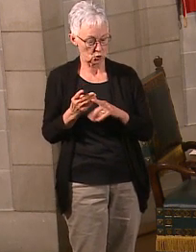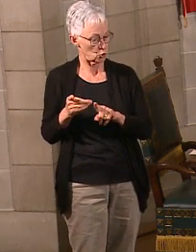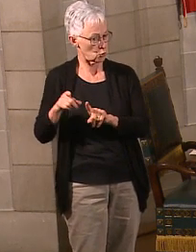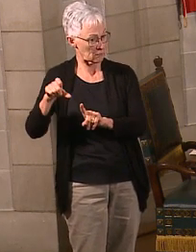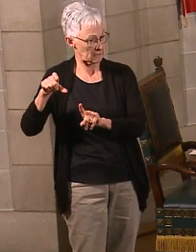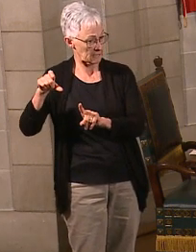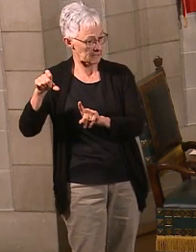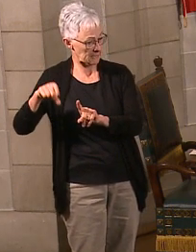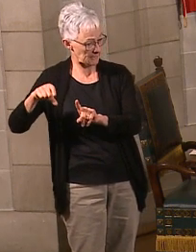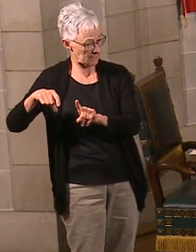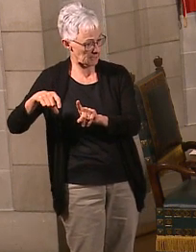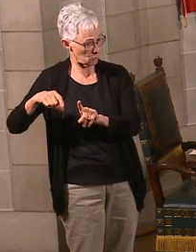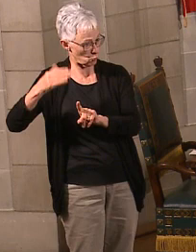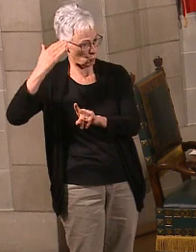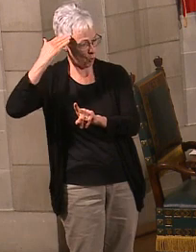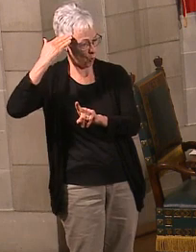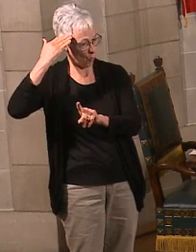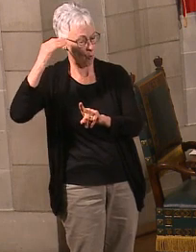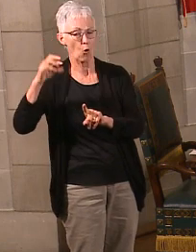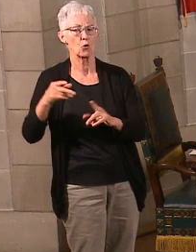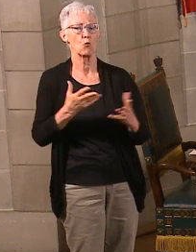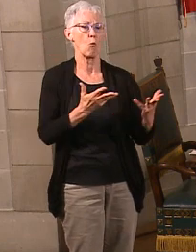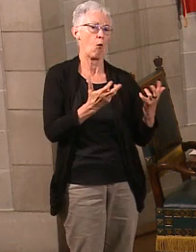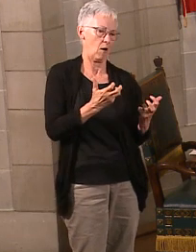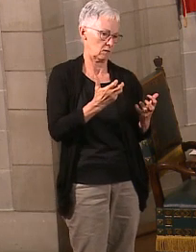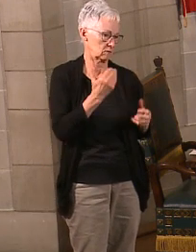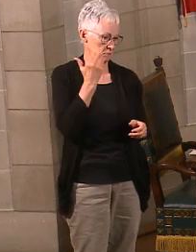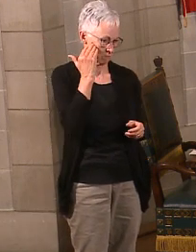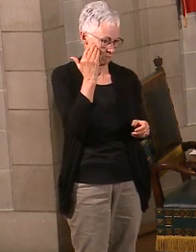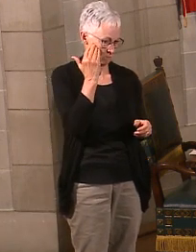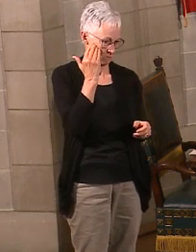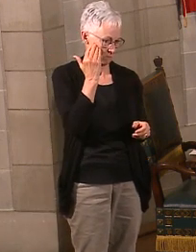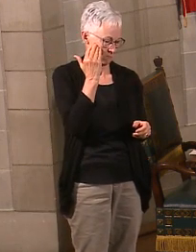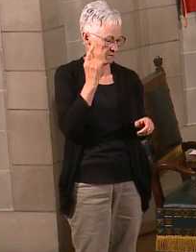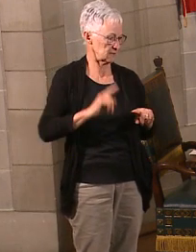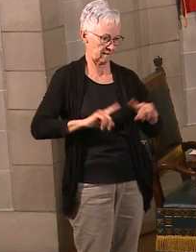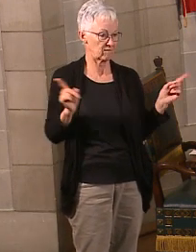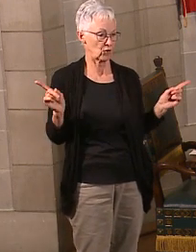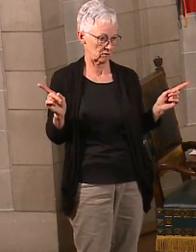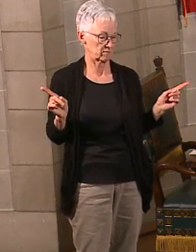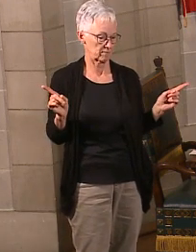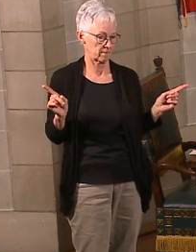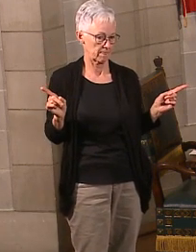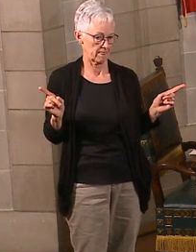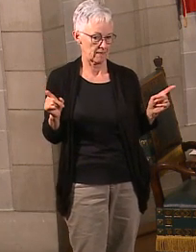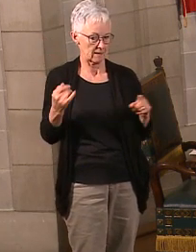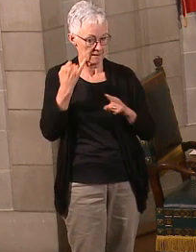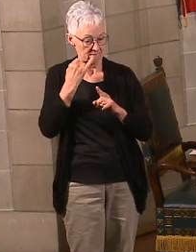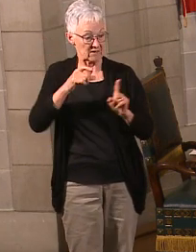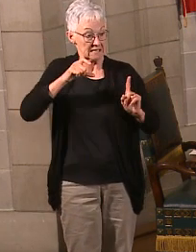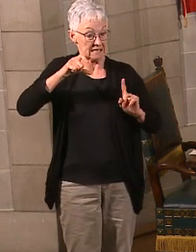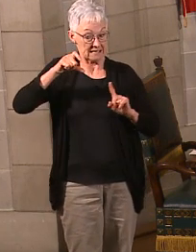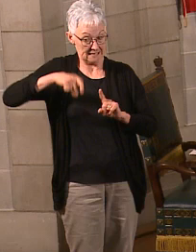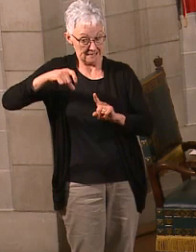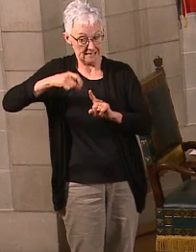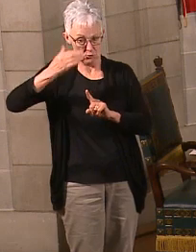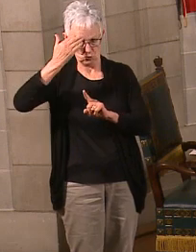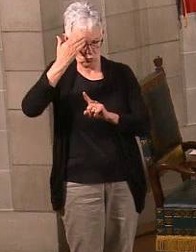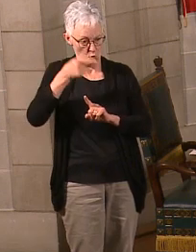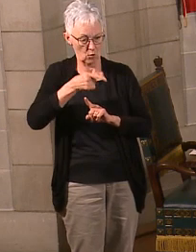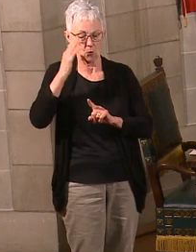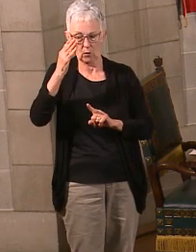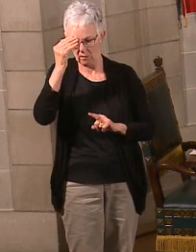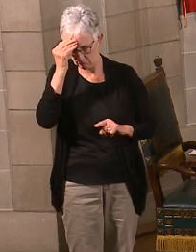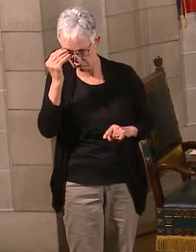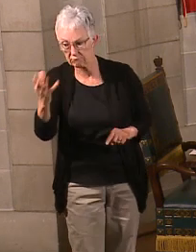doesn't mean you always just need to know. Sometimes there's a want to know and a need to know, and it's really important in our business that we